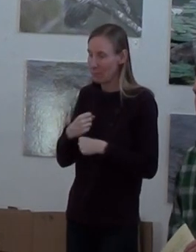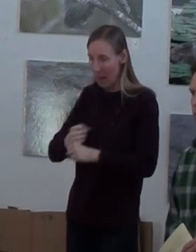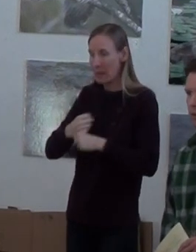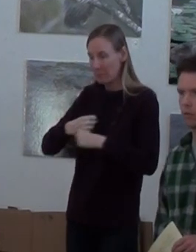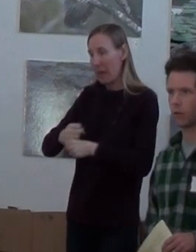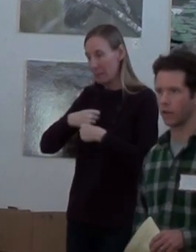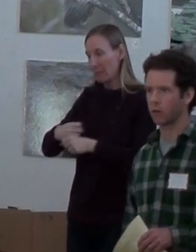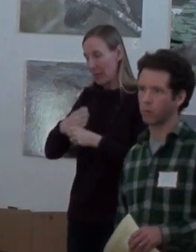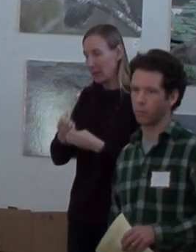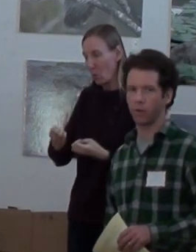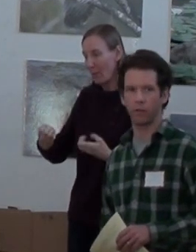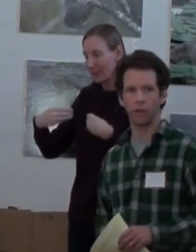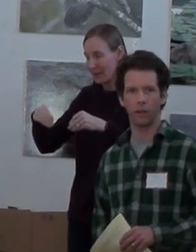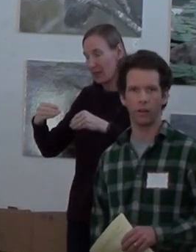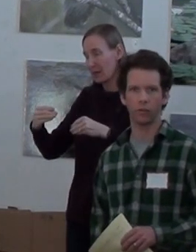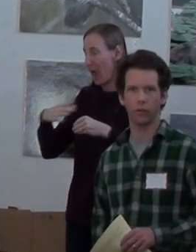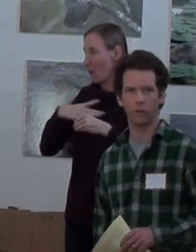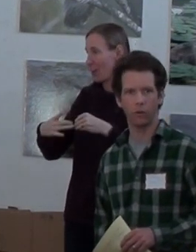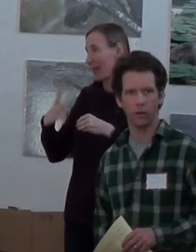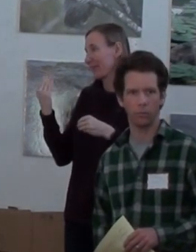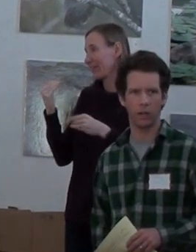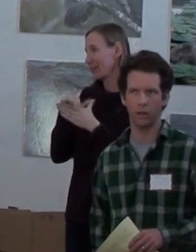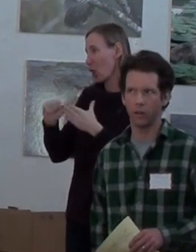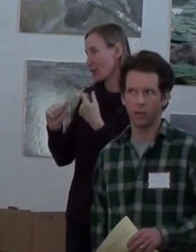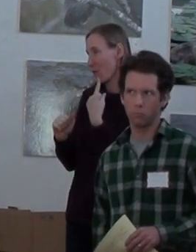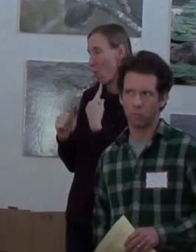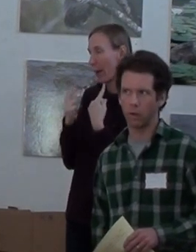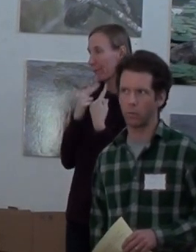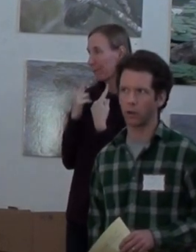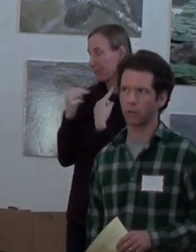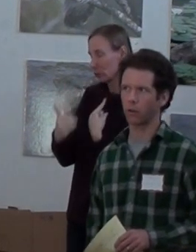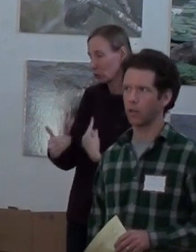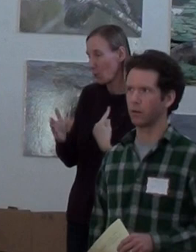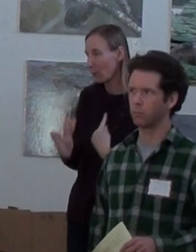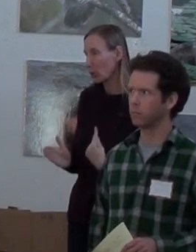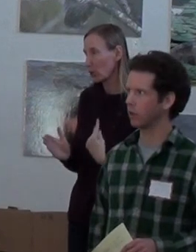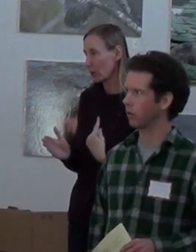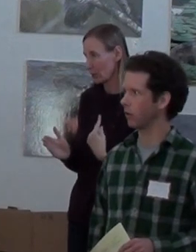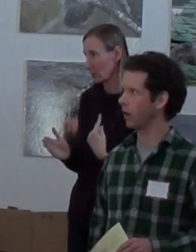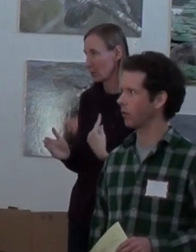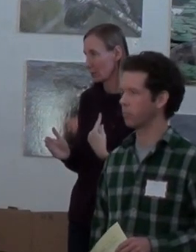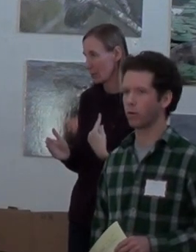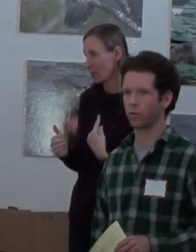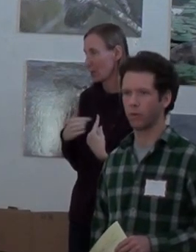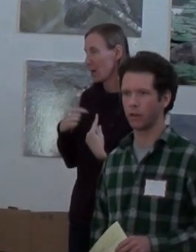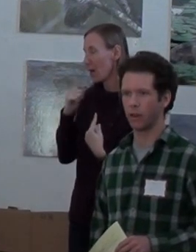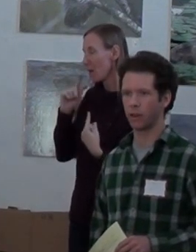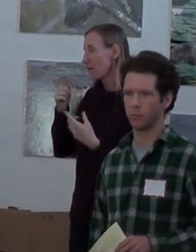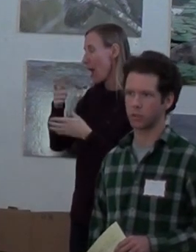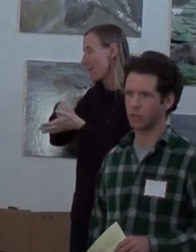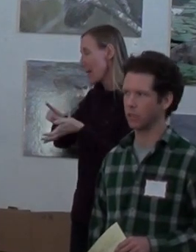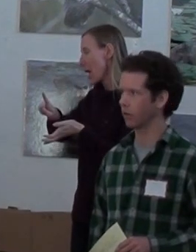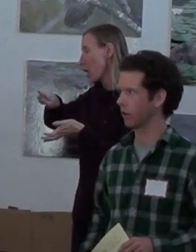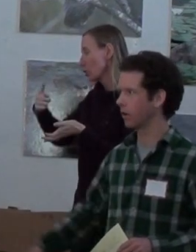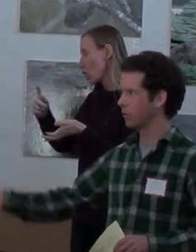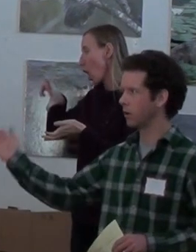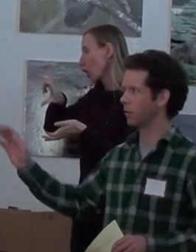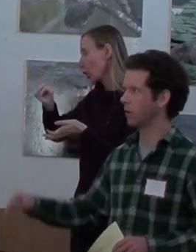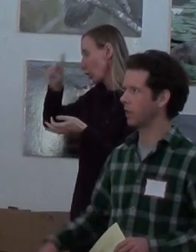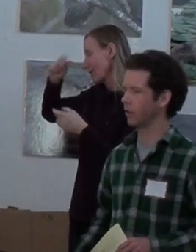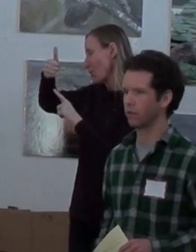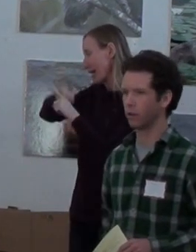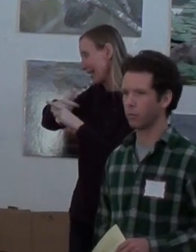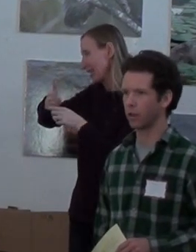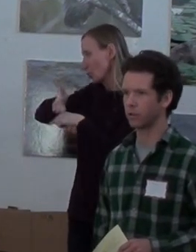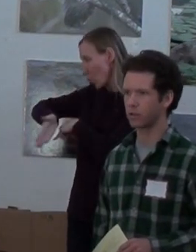did was make equipment and sell it. I'd probably want $15 for it too if I paid $1.30 of, you know, or $1 a board foot and had the machine or the